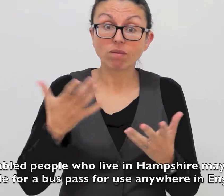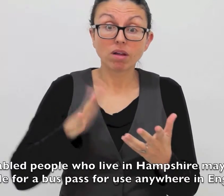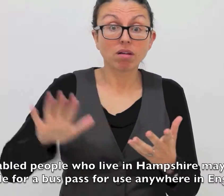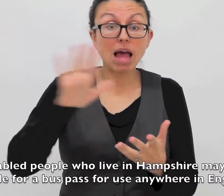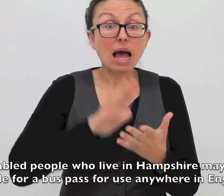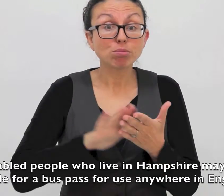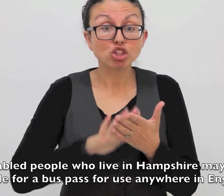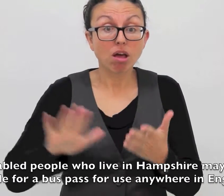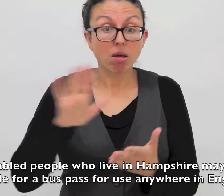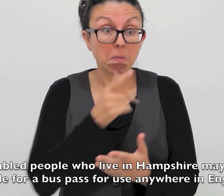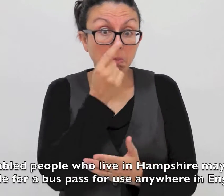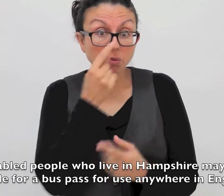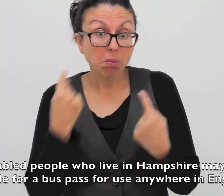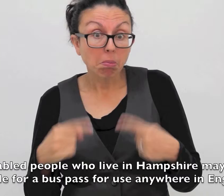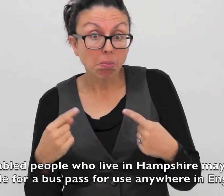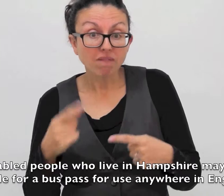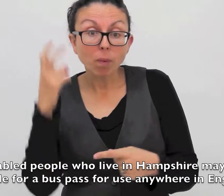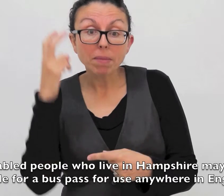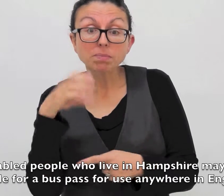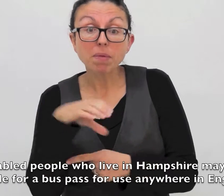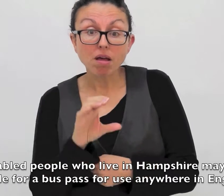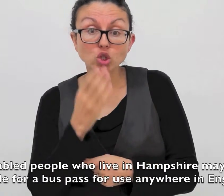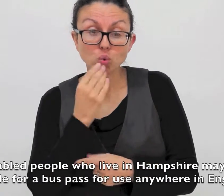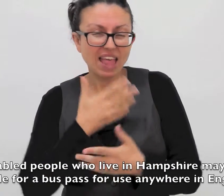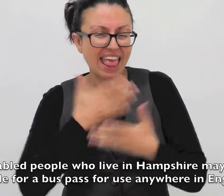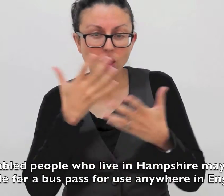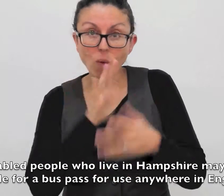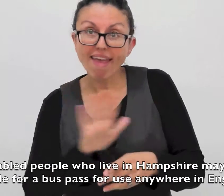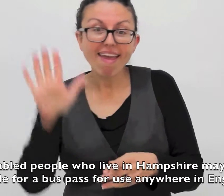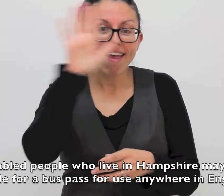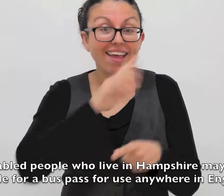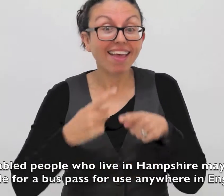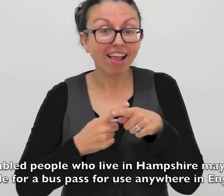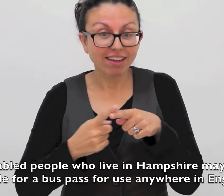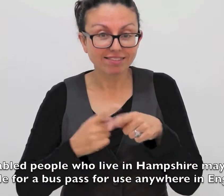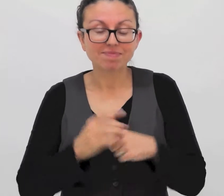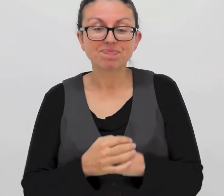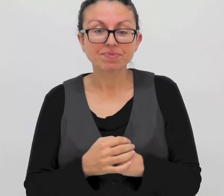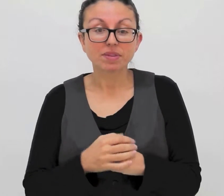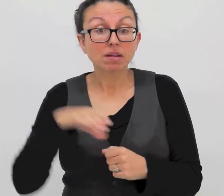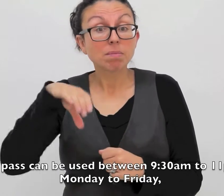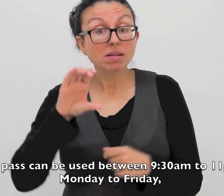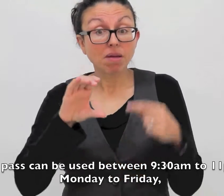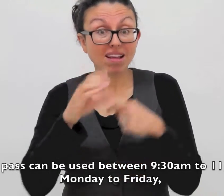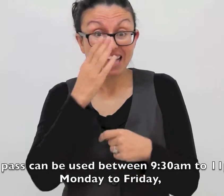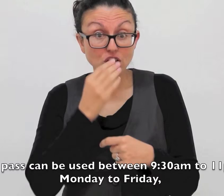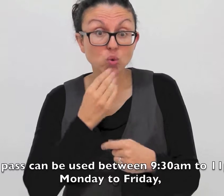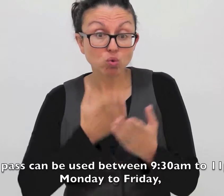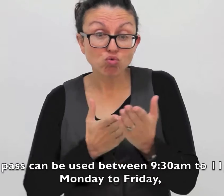Disabled people who live in Hampshire may be eligible for a bus pass for use anywhere in England. The pass can